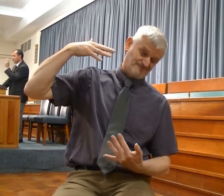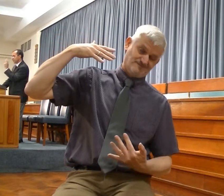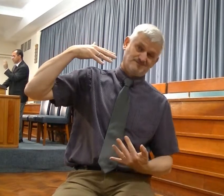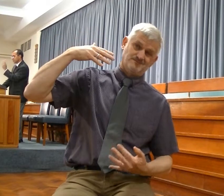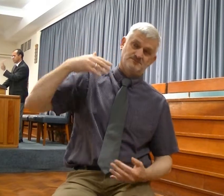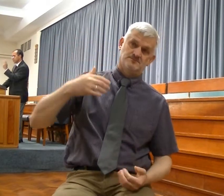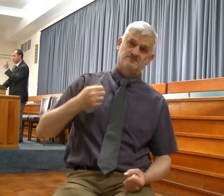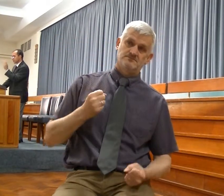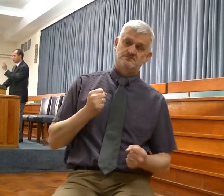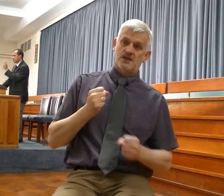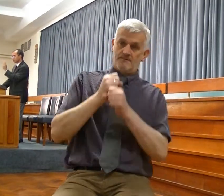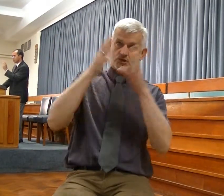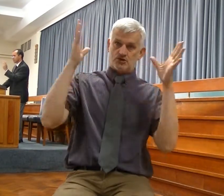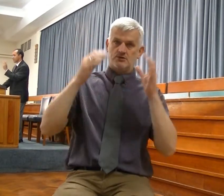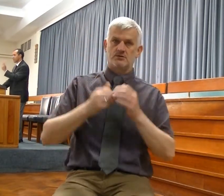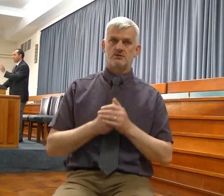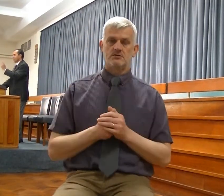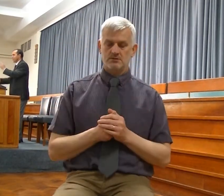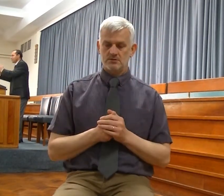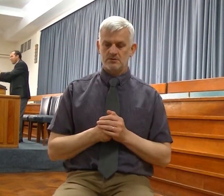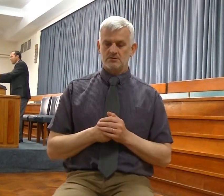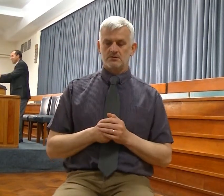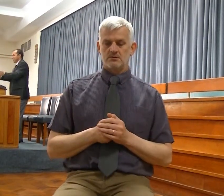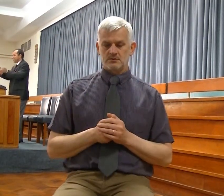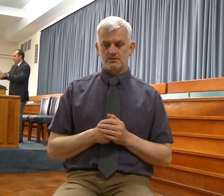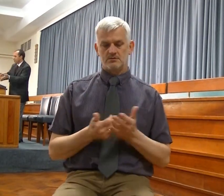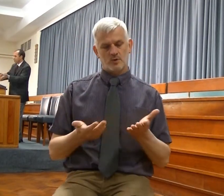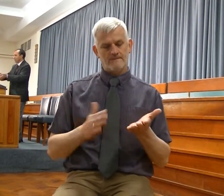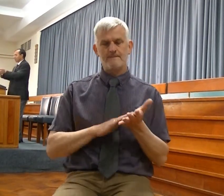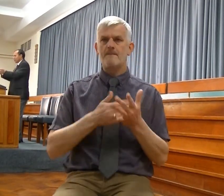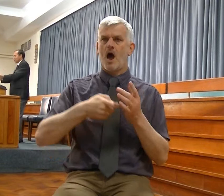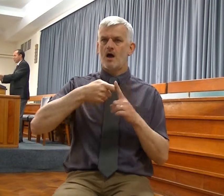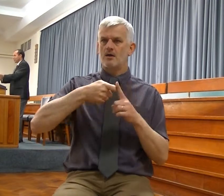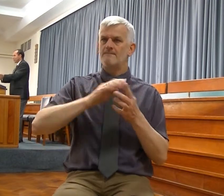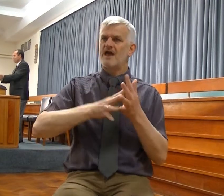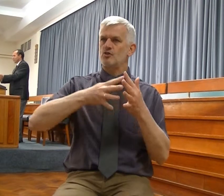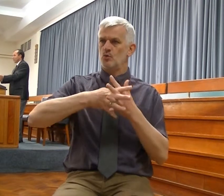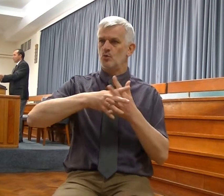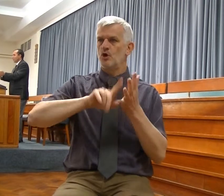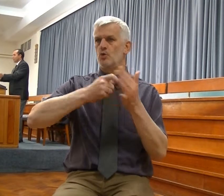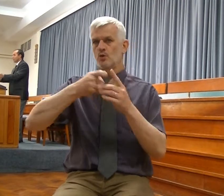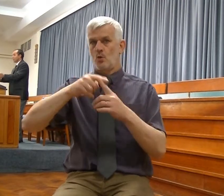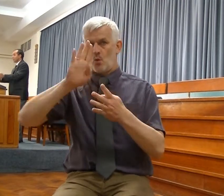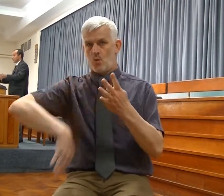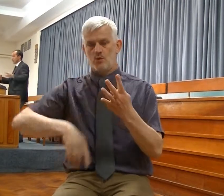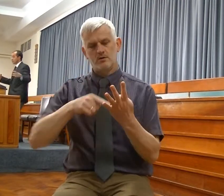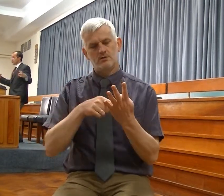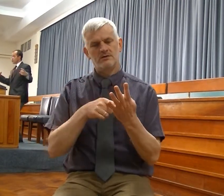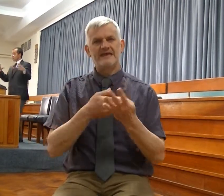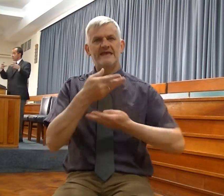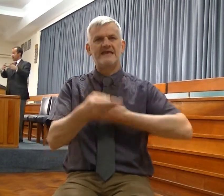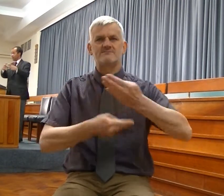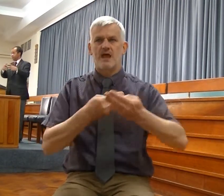were crucified with Jesus, with the Lord Jesus Christ, in Mark, in Matthew, but also here in Luke, we are told